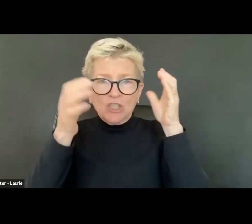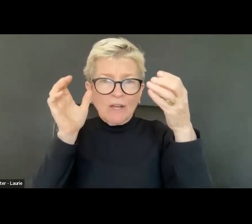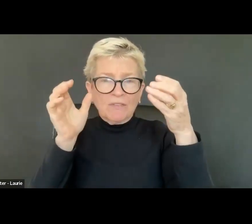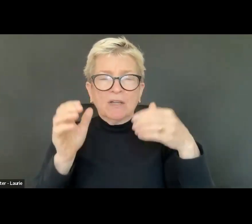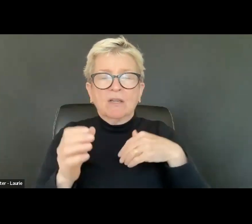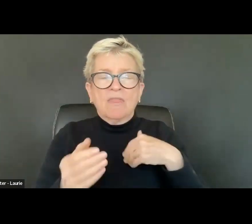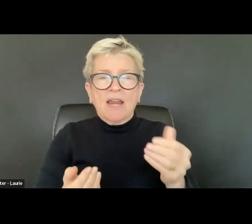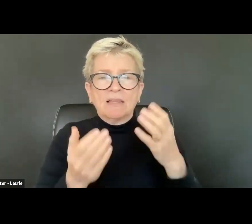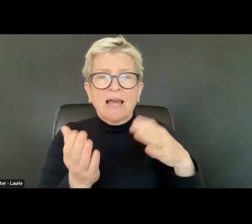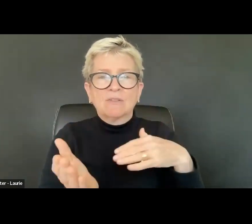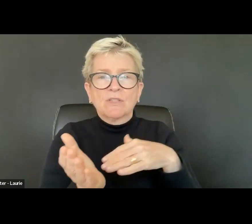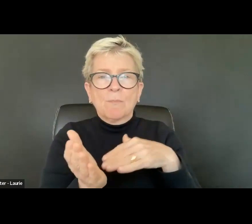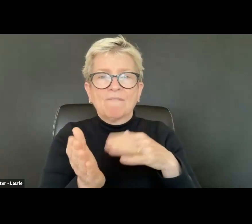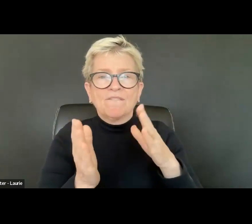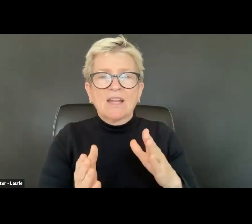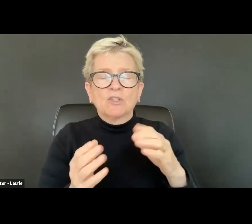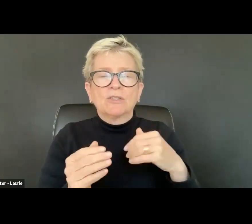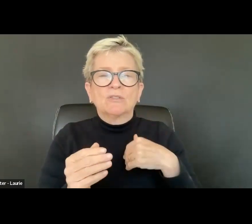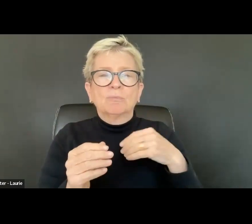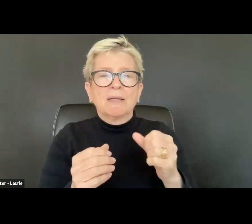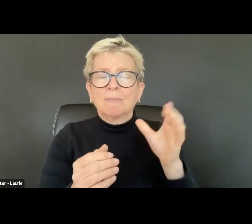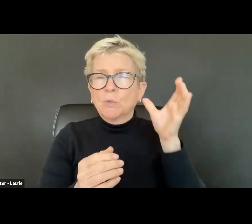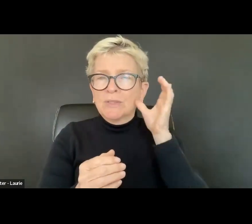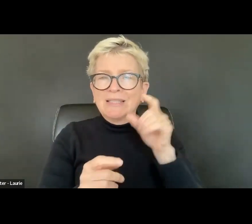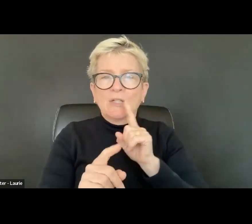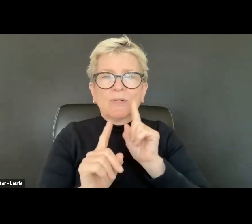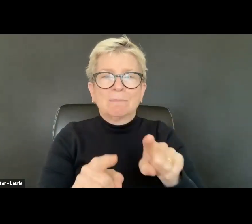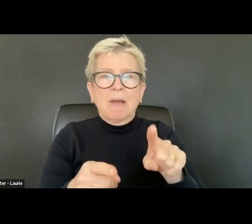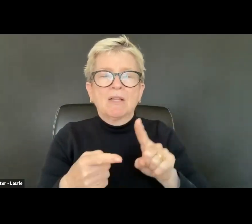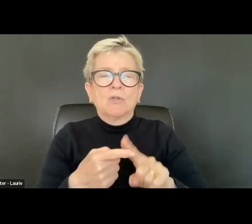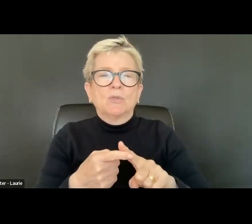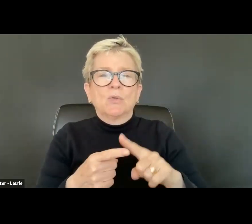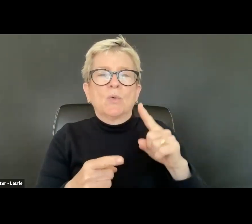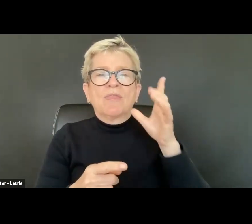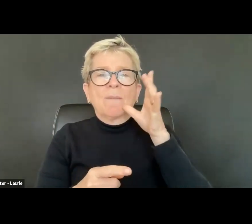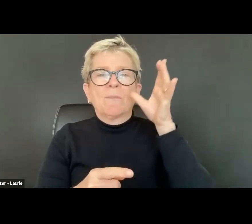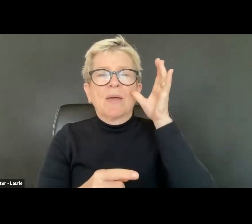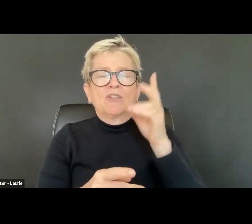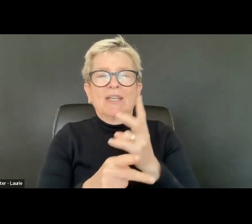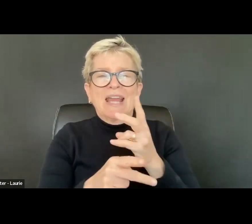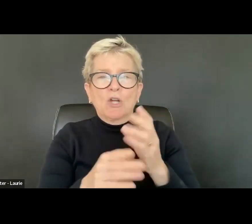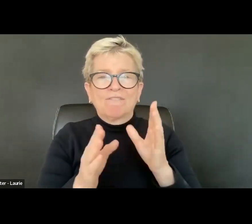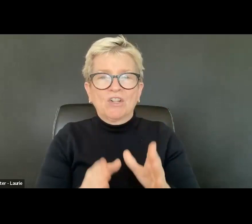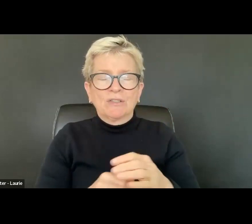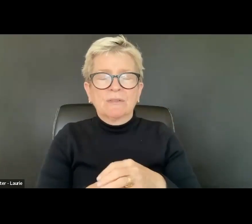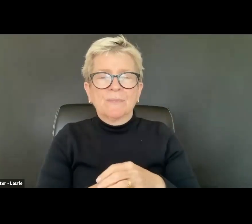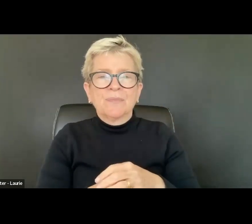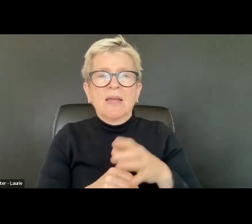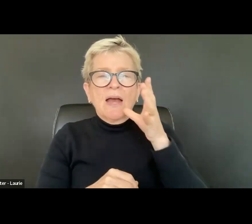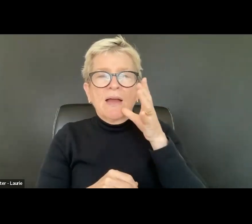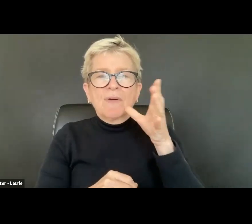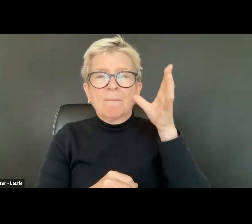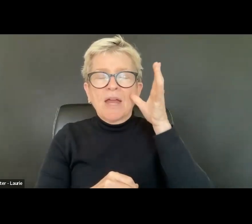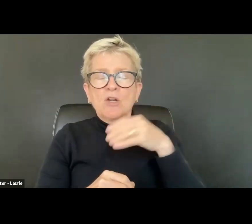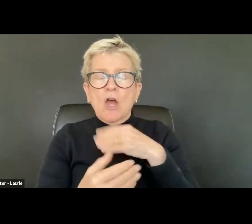providers to listen and respond appropriately to parents and caregivers. As a parent of a child on the extreme end of